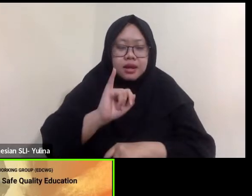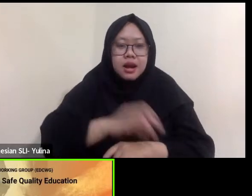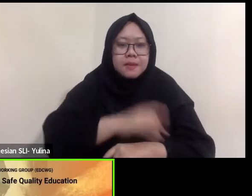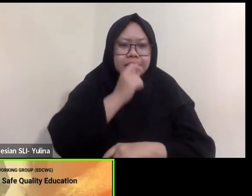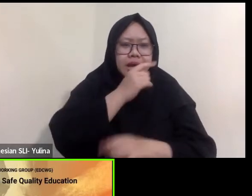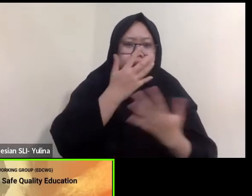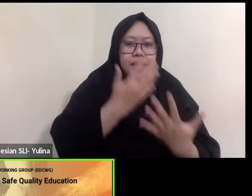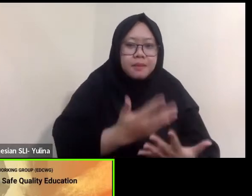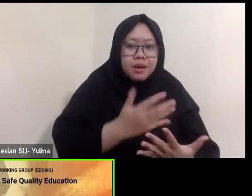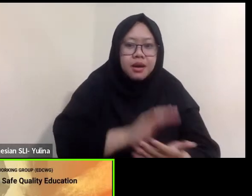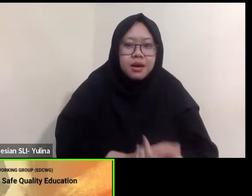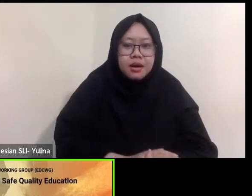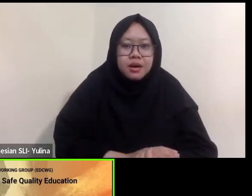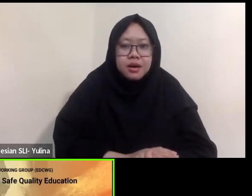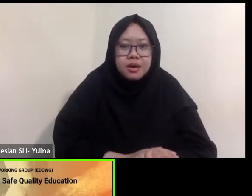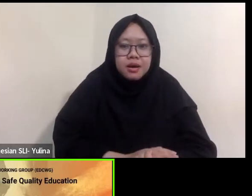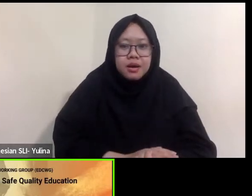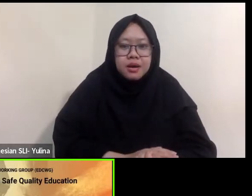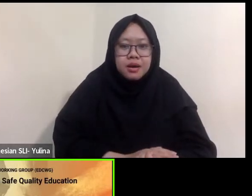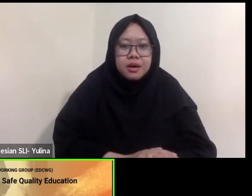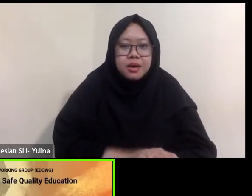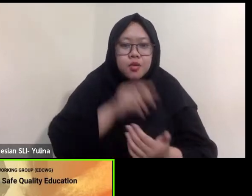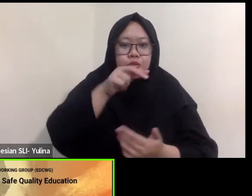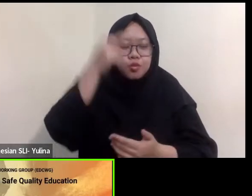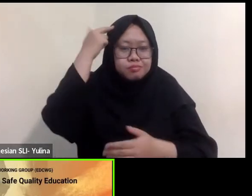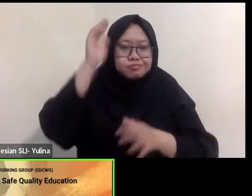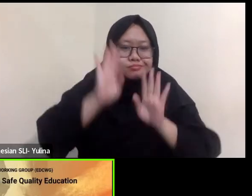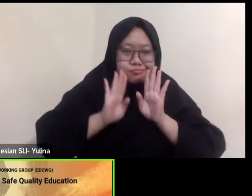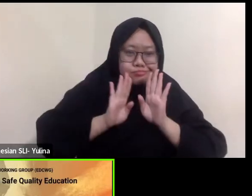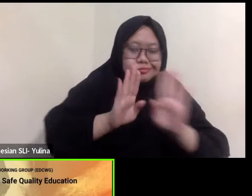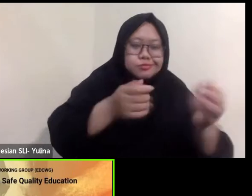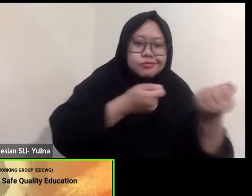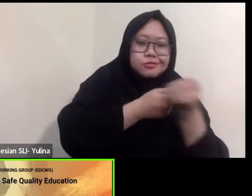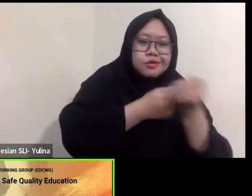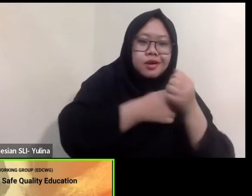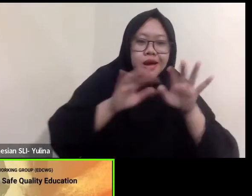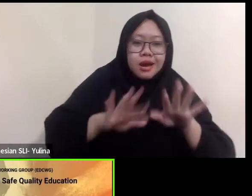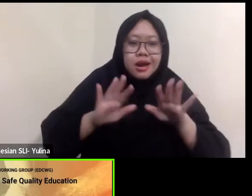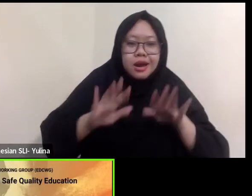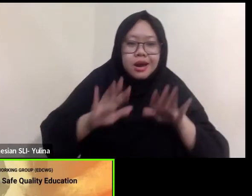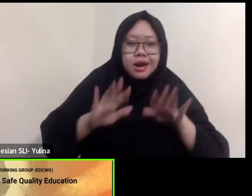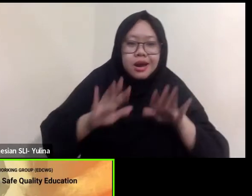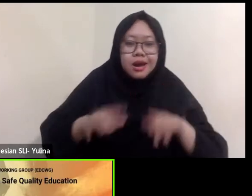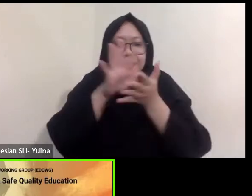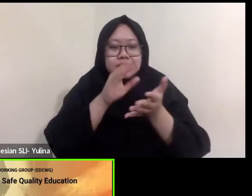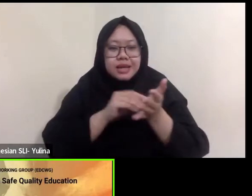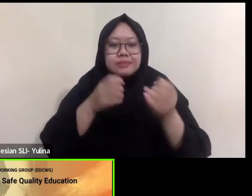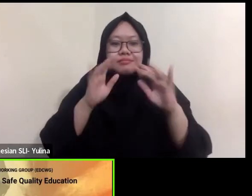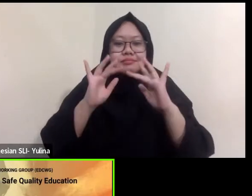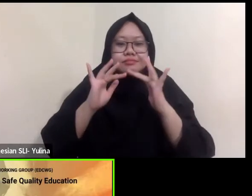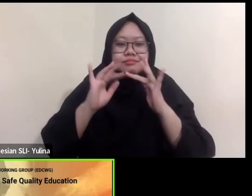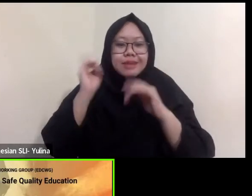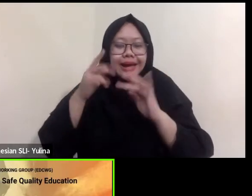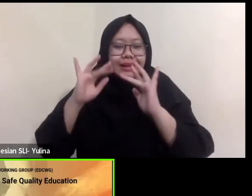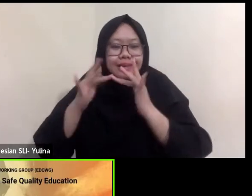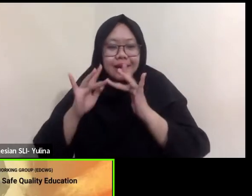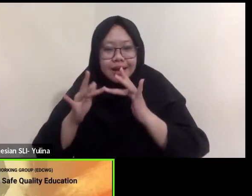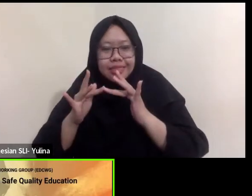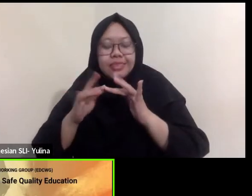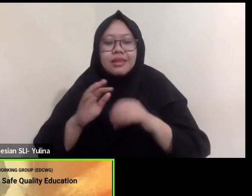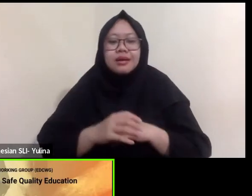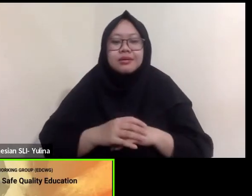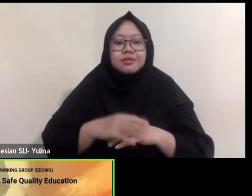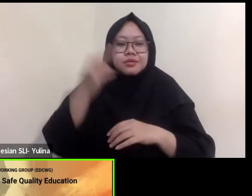mentioned to encourage children to learn using technology and then internet, right, as a part of the 21st century. So it's also something that we cannot